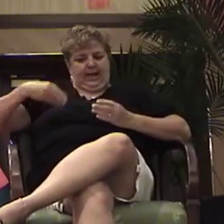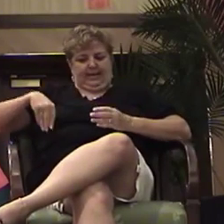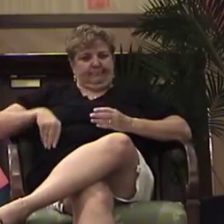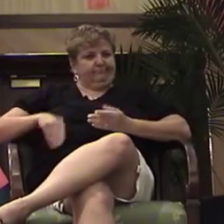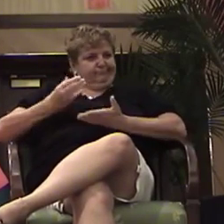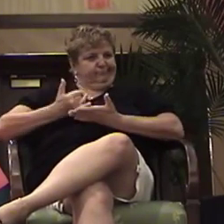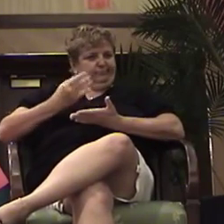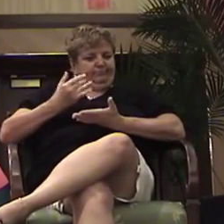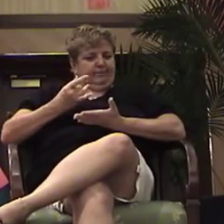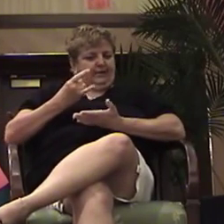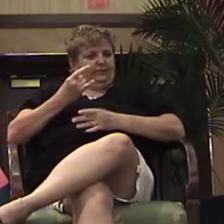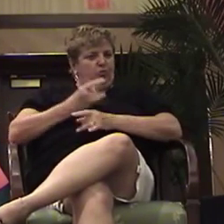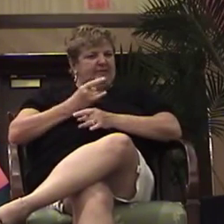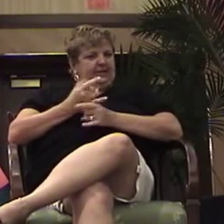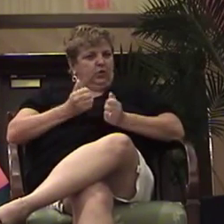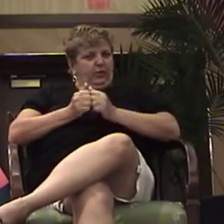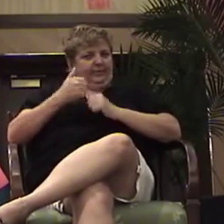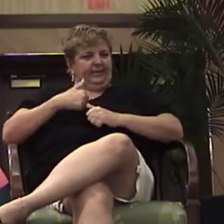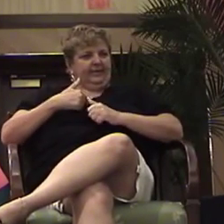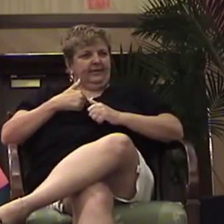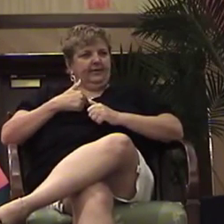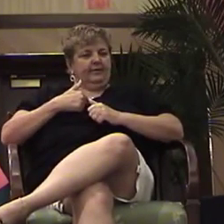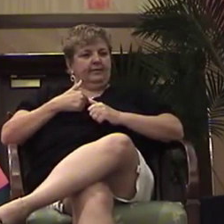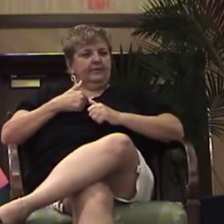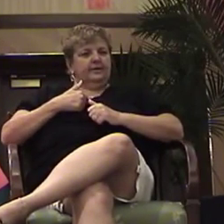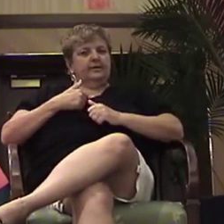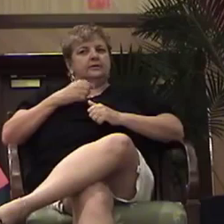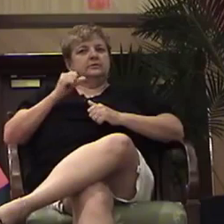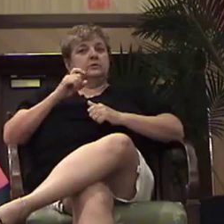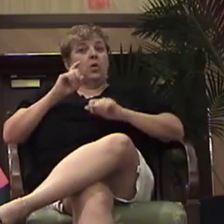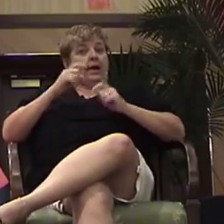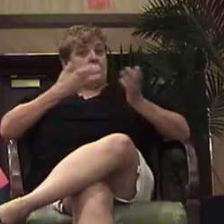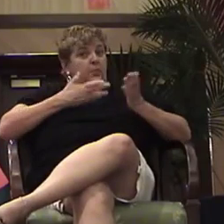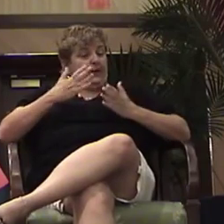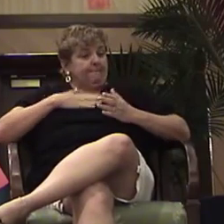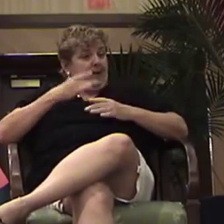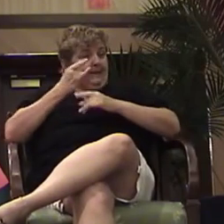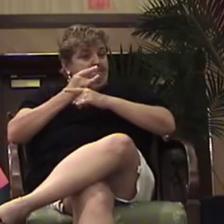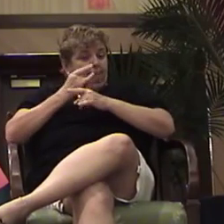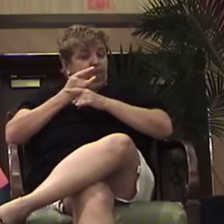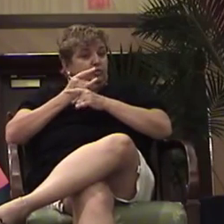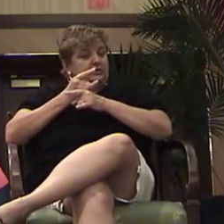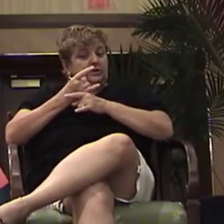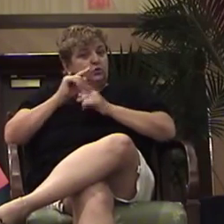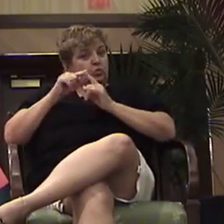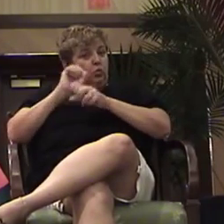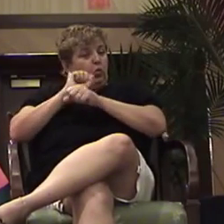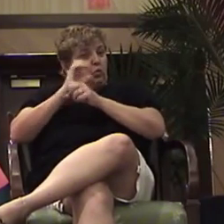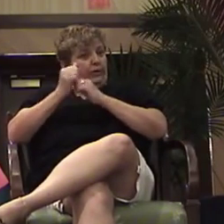store around. So I had to take my bottle to work with me. And I